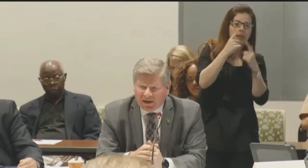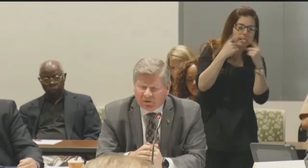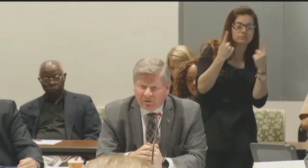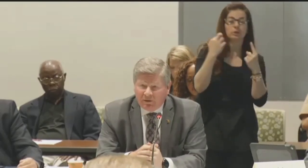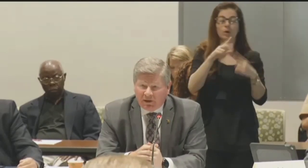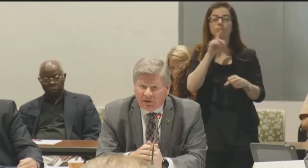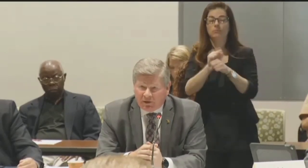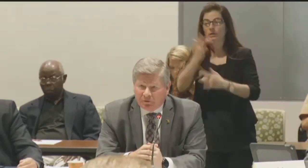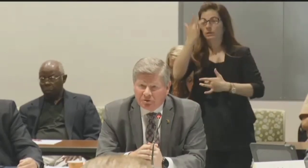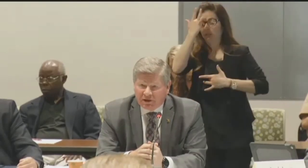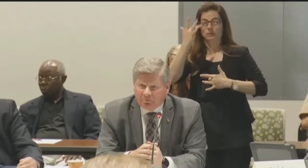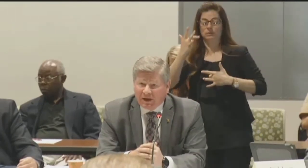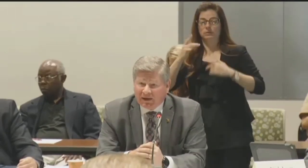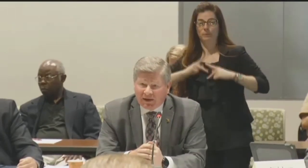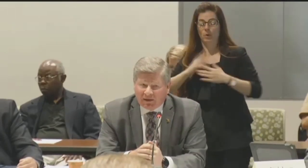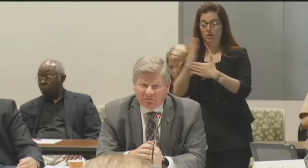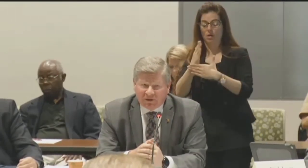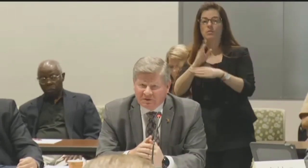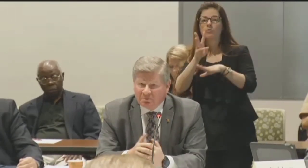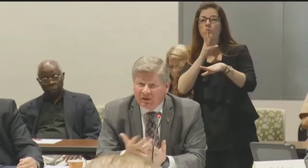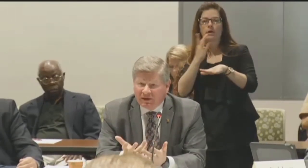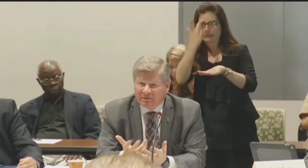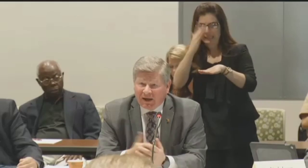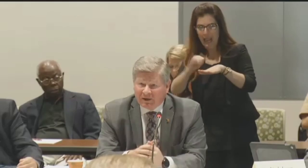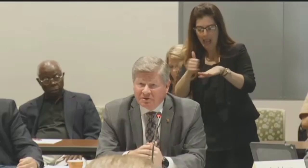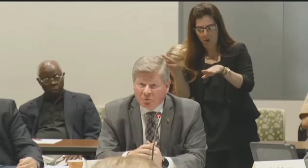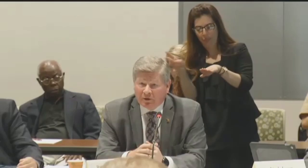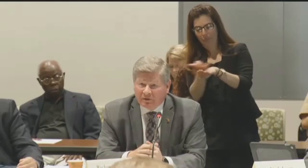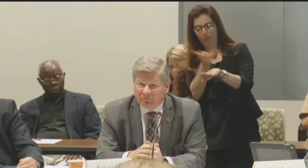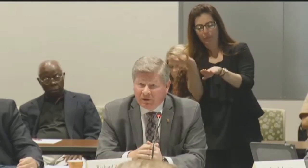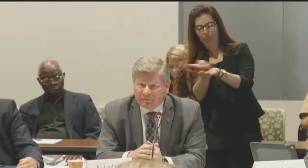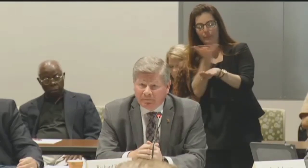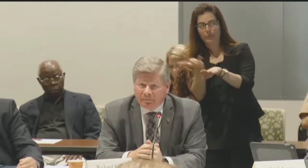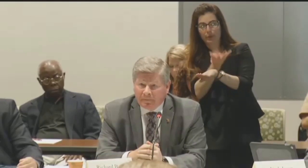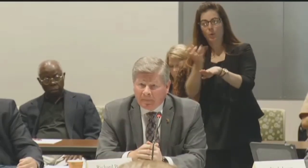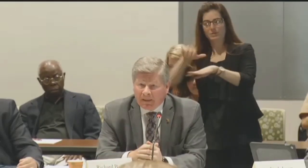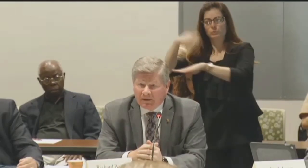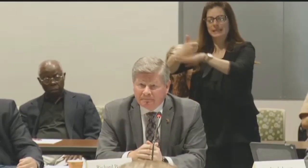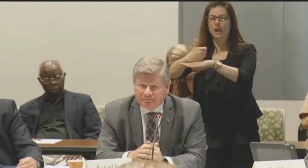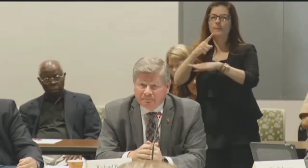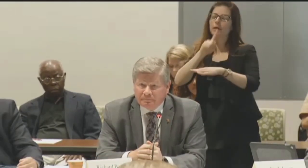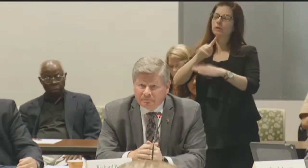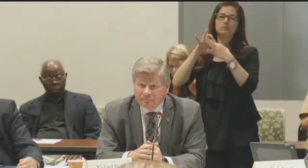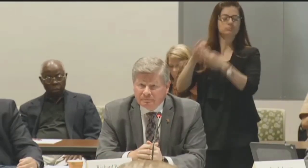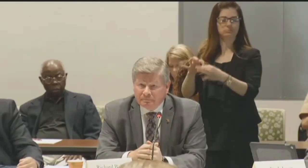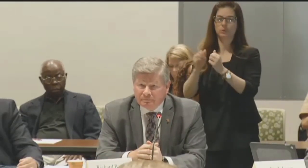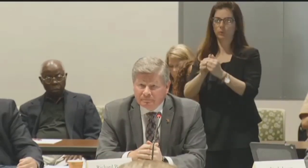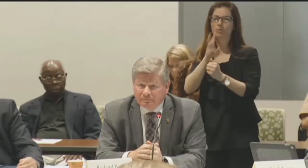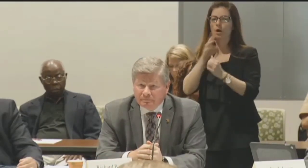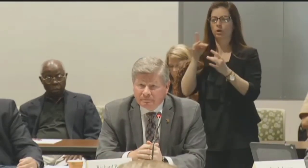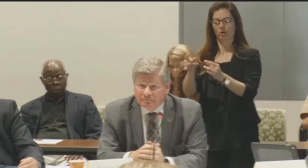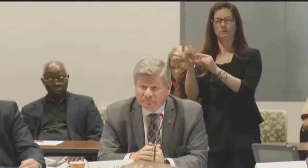will have a huge impact on Flint's ability to manage its water delivery. I mean, I absolutely recognize the need to invest in